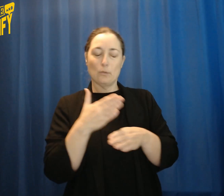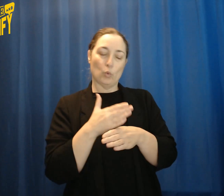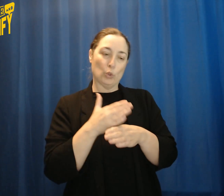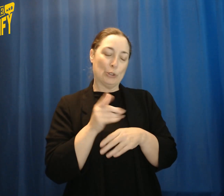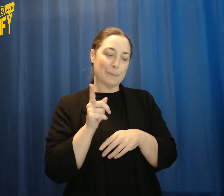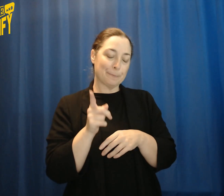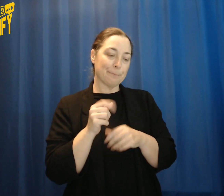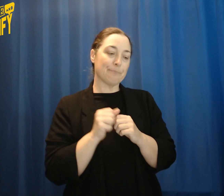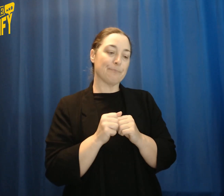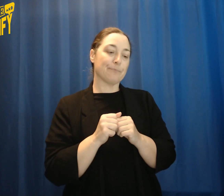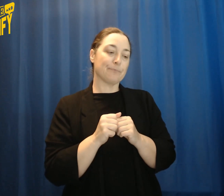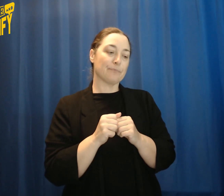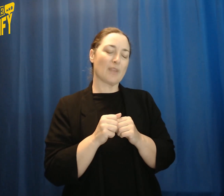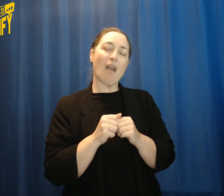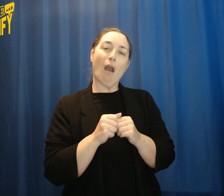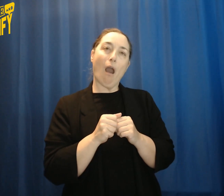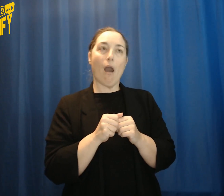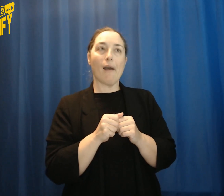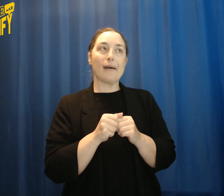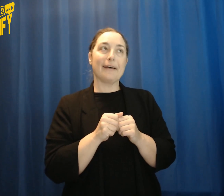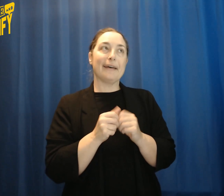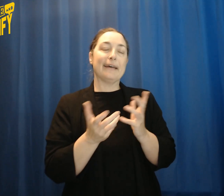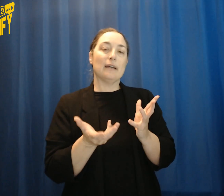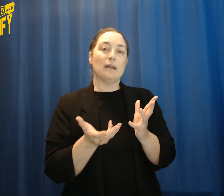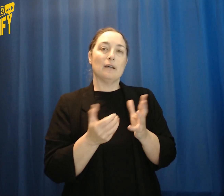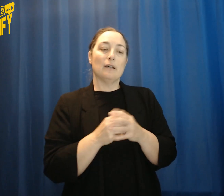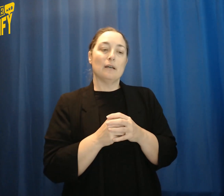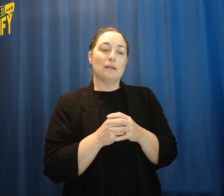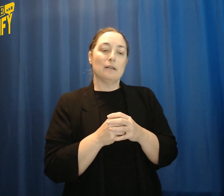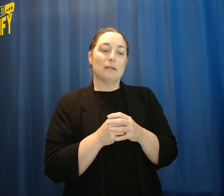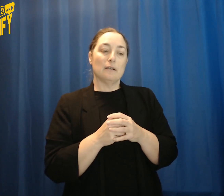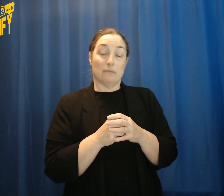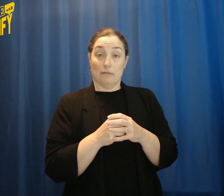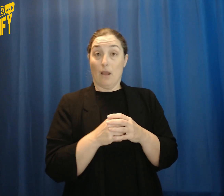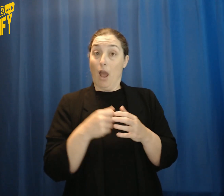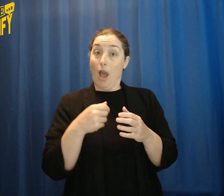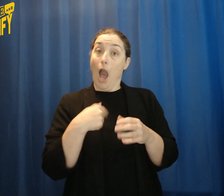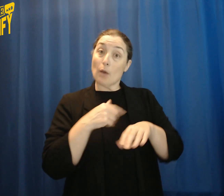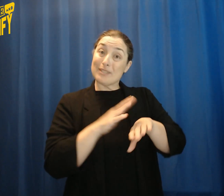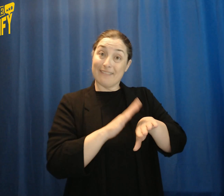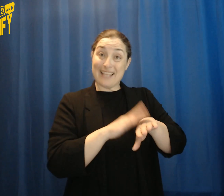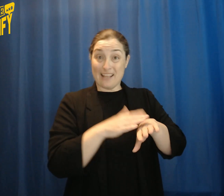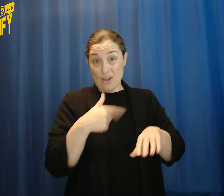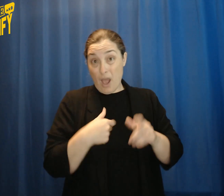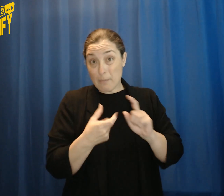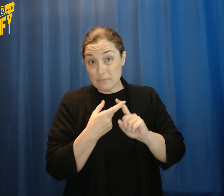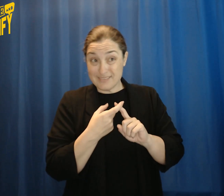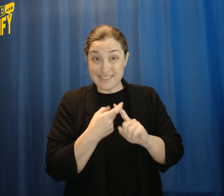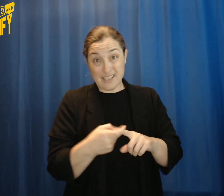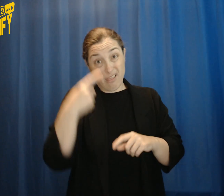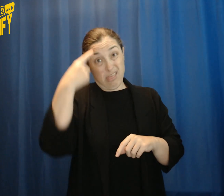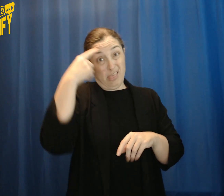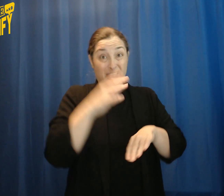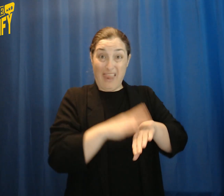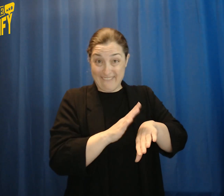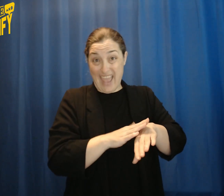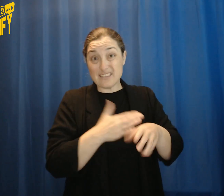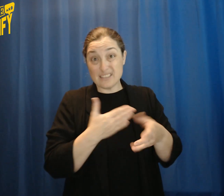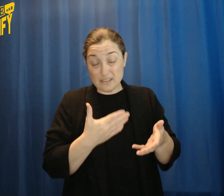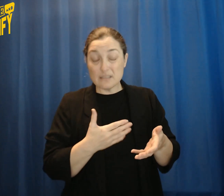and done that, but essentially I was left-handed. I still consider myself left-handed. But at the time, what